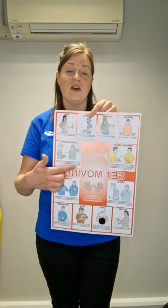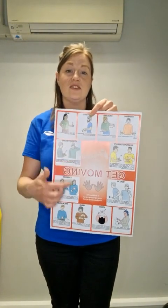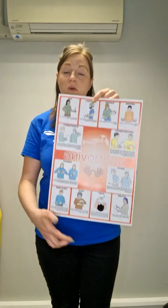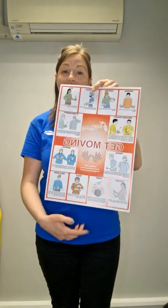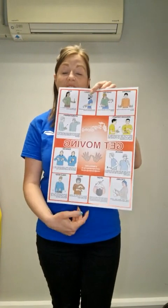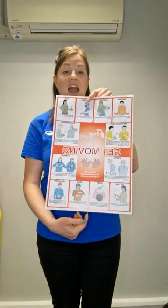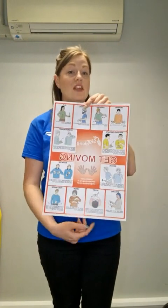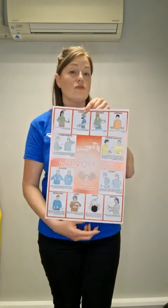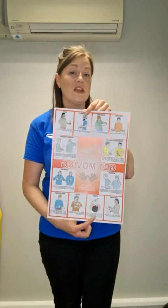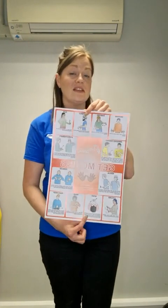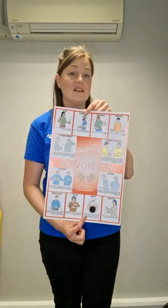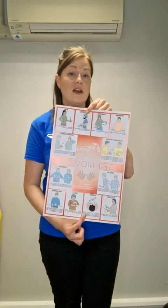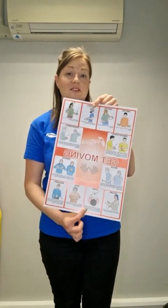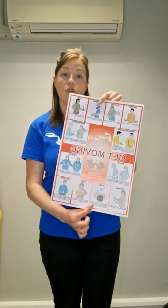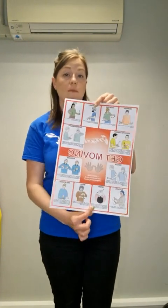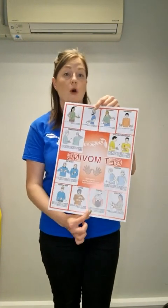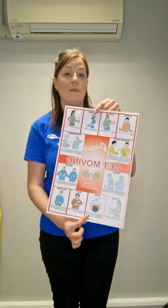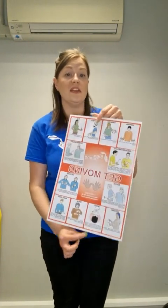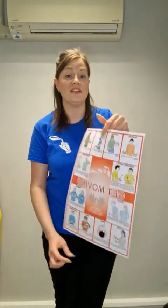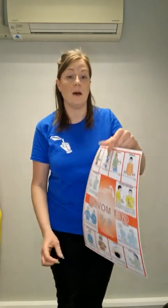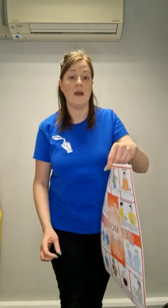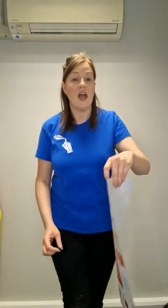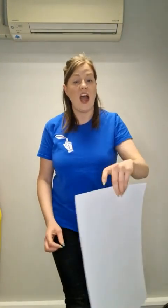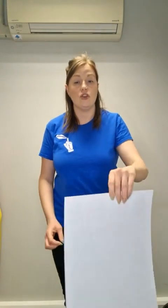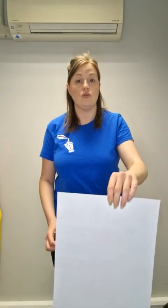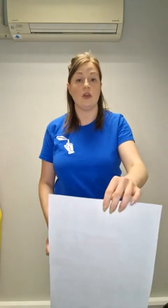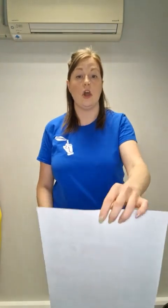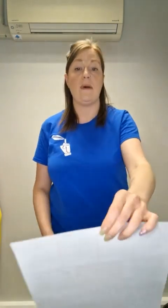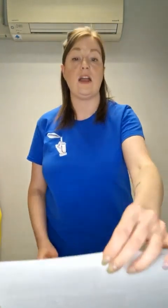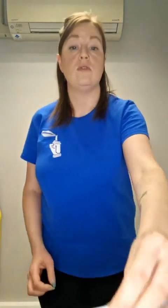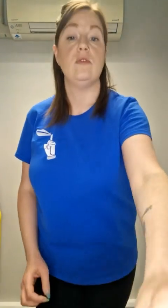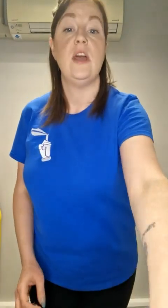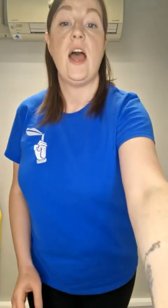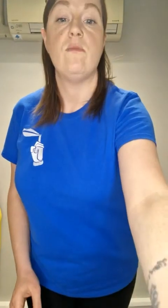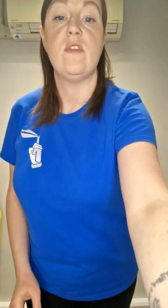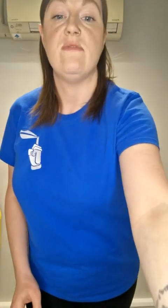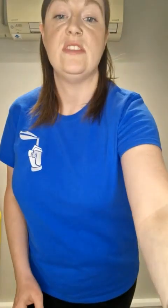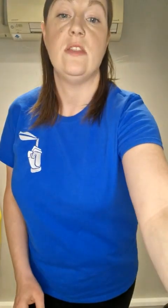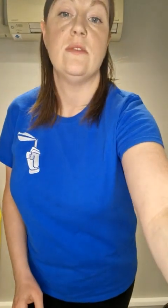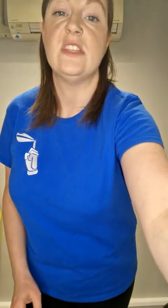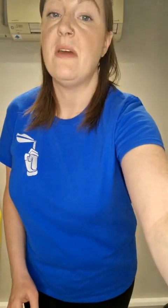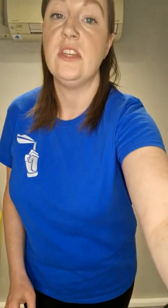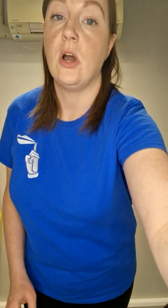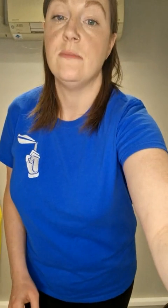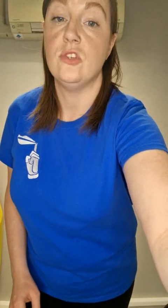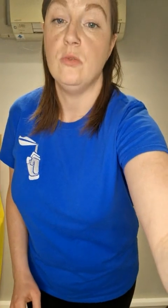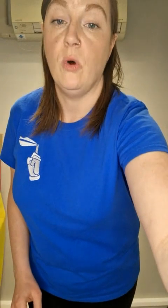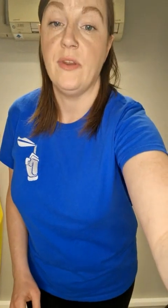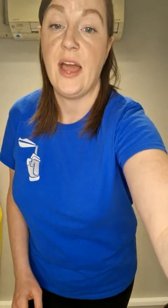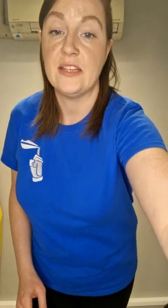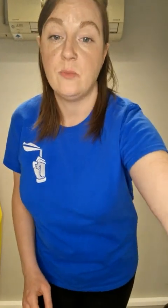title, and they're A3 in size, so you can pop these up and you can go back and revisit those as many times as you want as